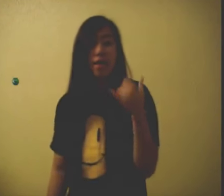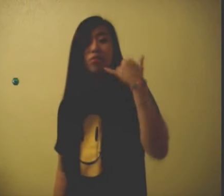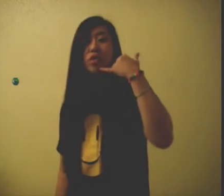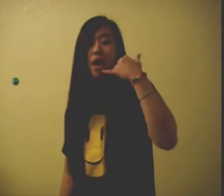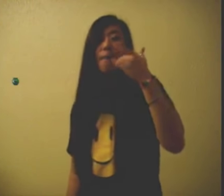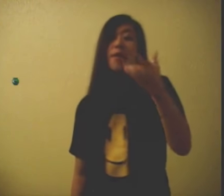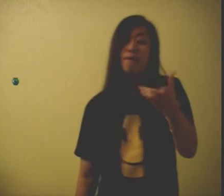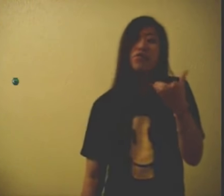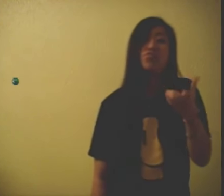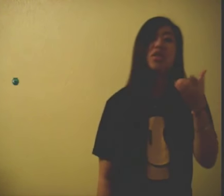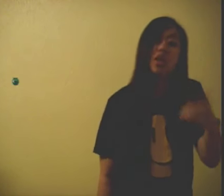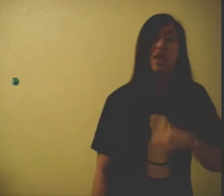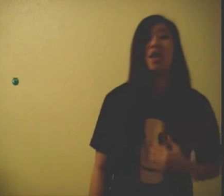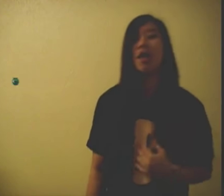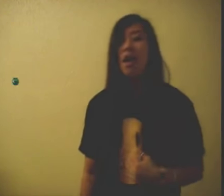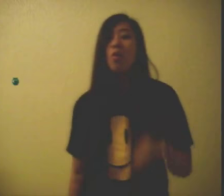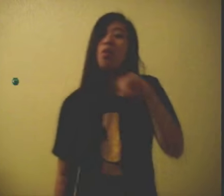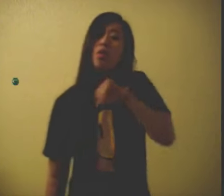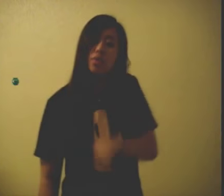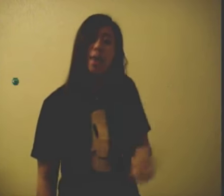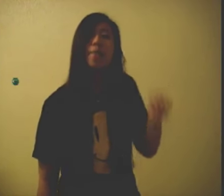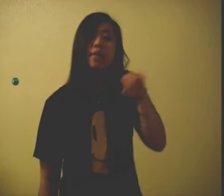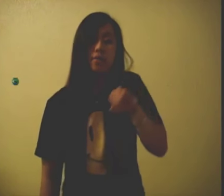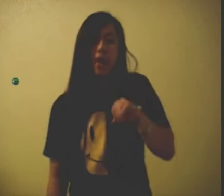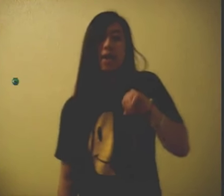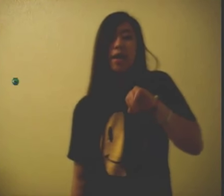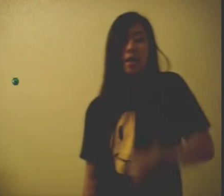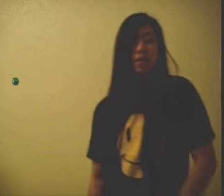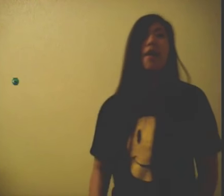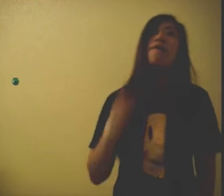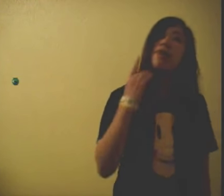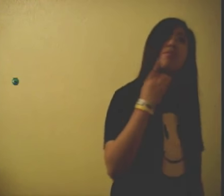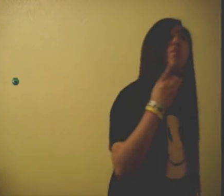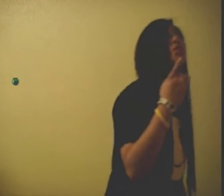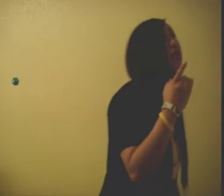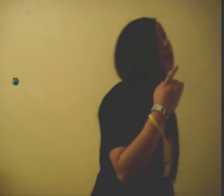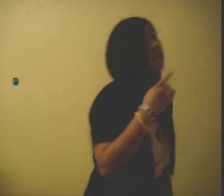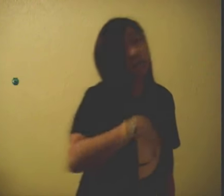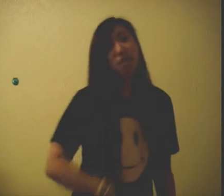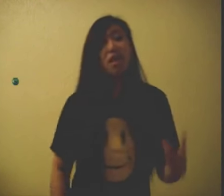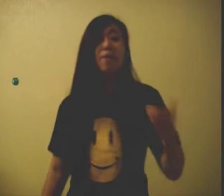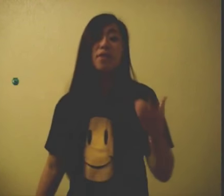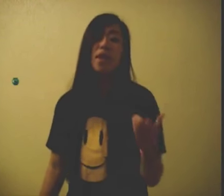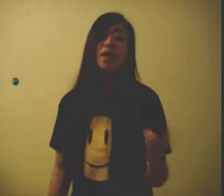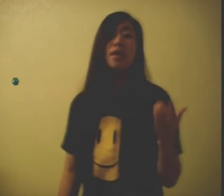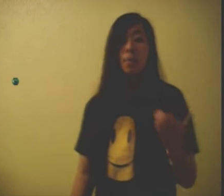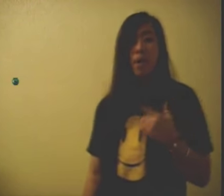gotta do is call me your futuristic girl. We roll deep in these flying cars. Burnt world, look at the stars. I'll even take it and